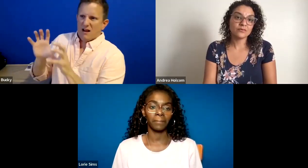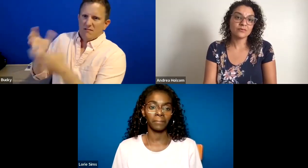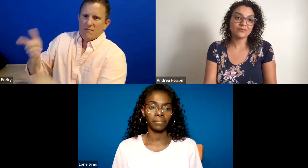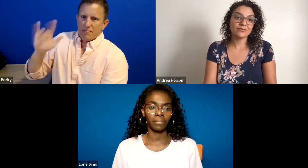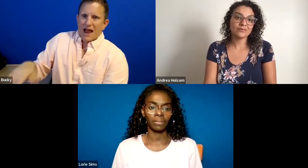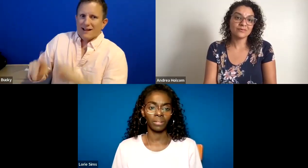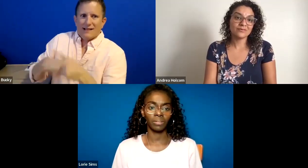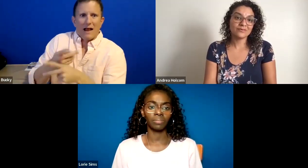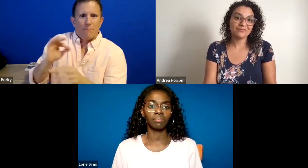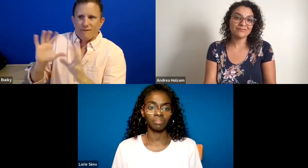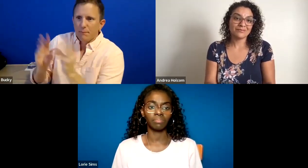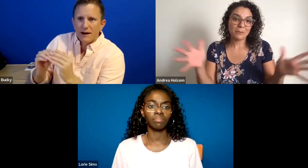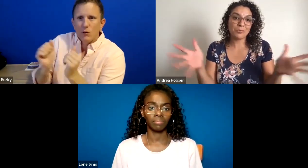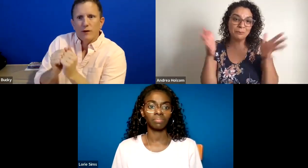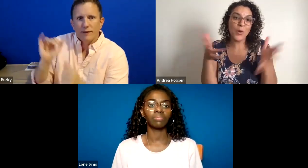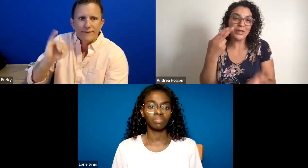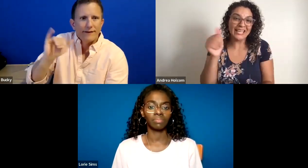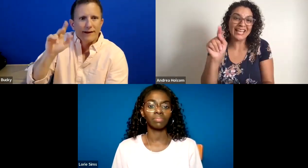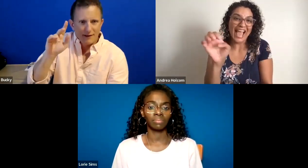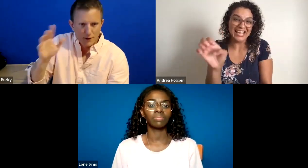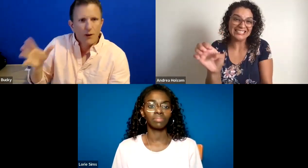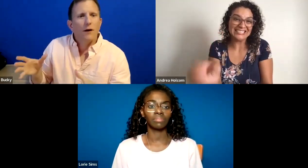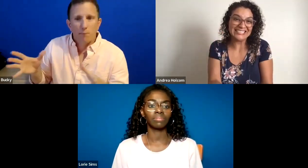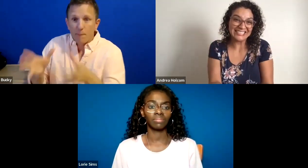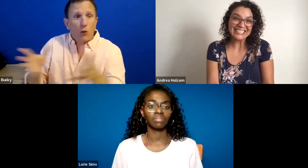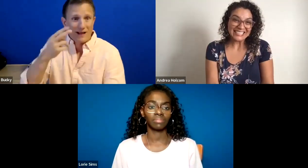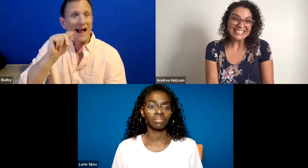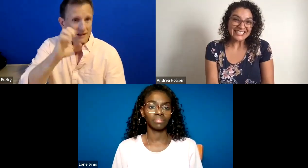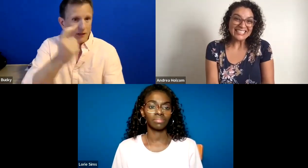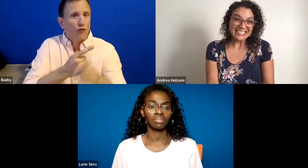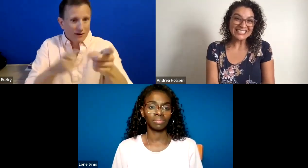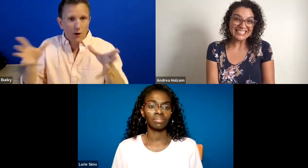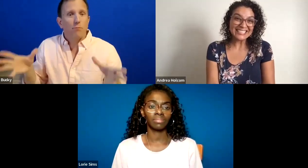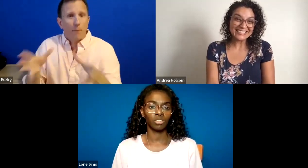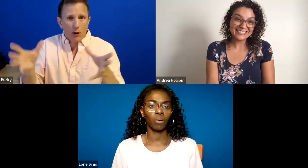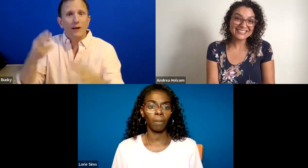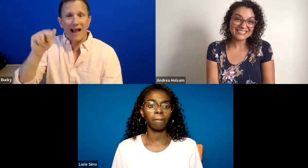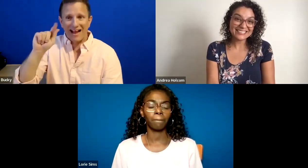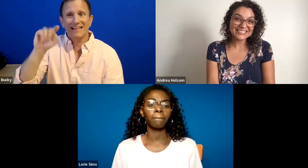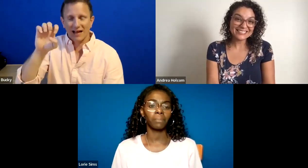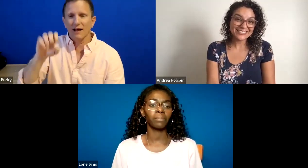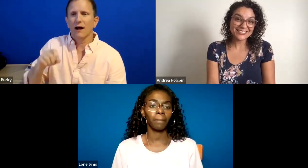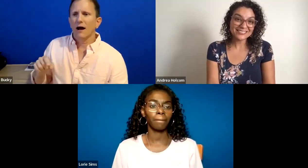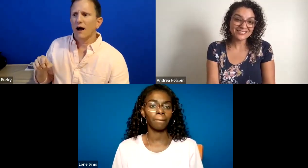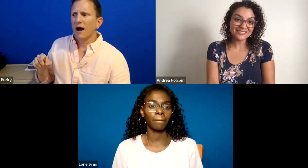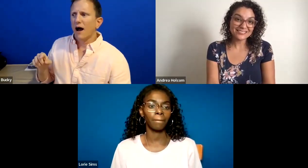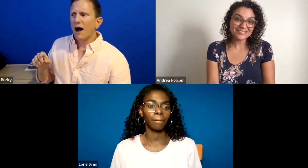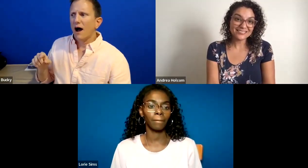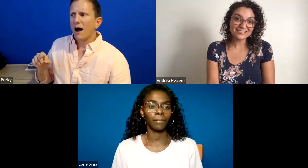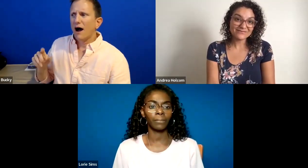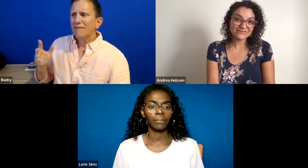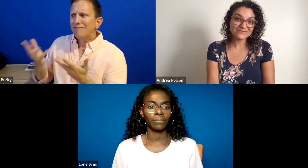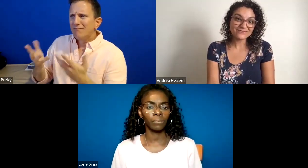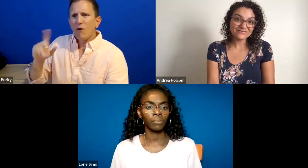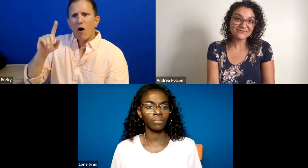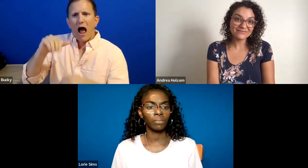and obviously there are conflicting opinions between those groups, but they have every right to have those meetings internally, right? Right. However, when you have groups